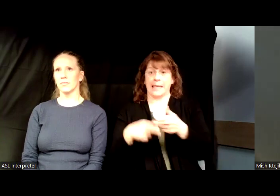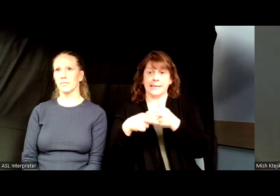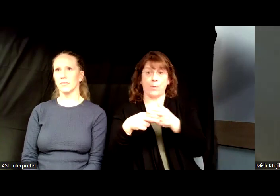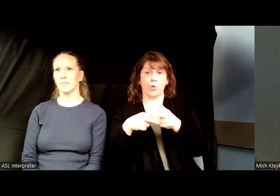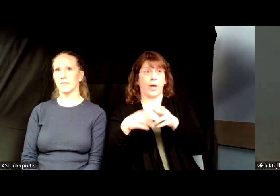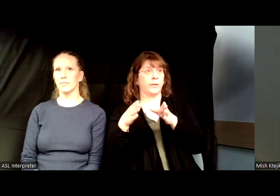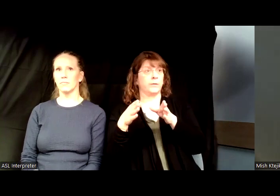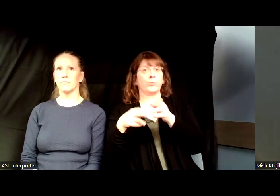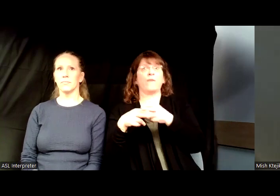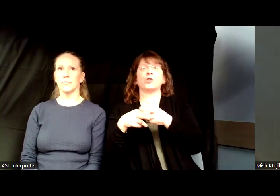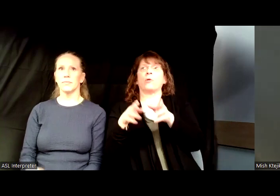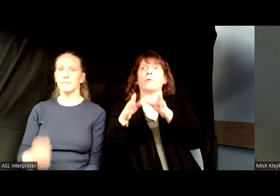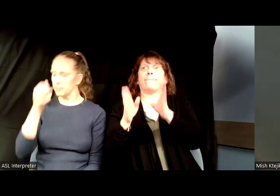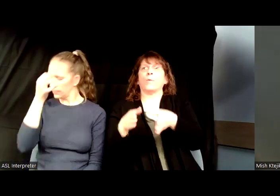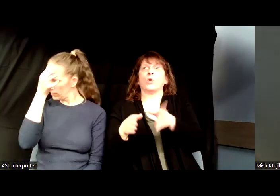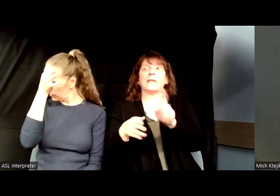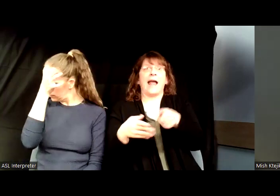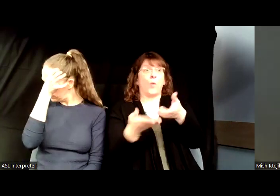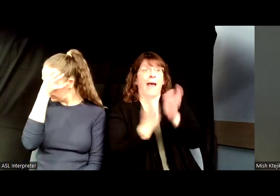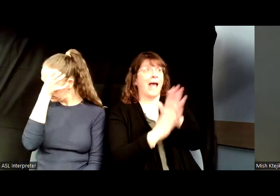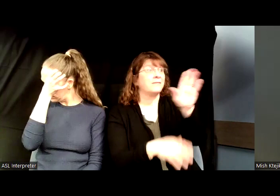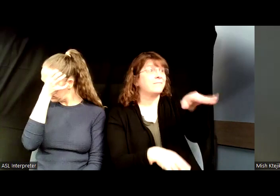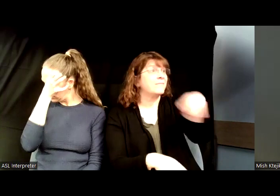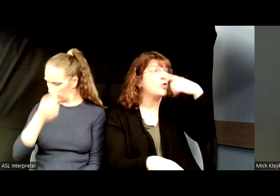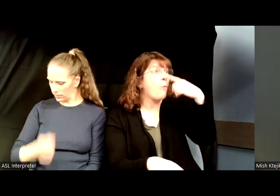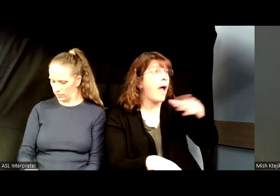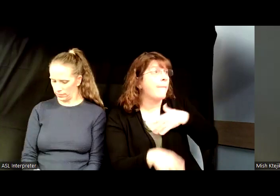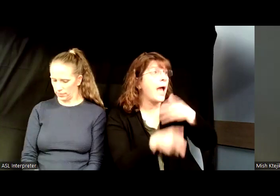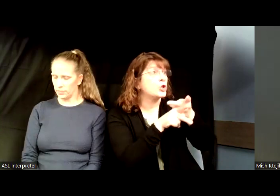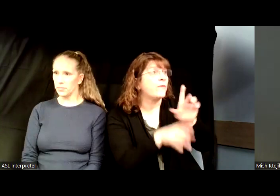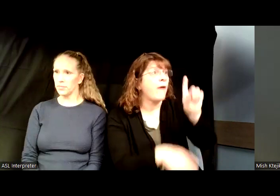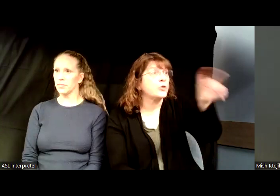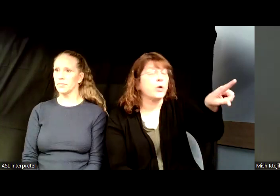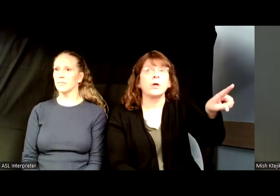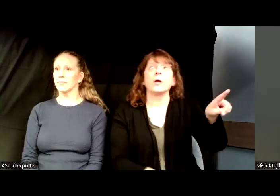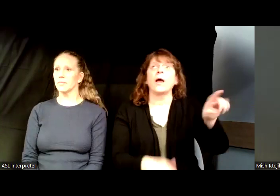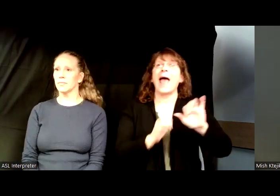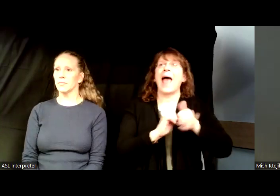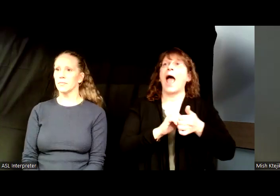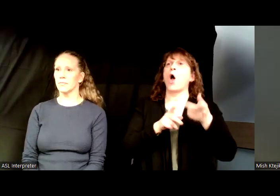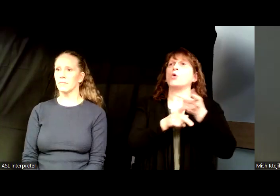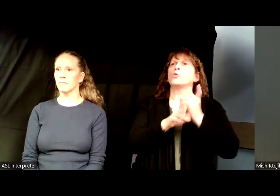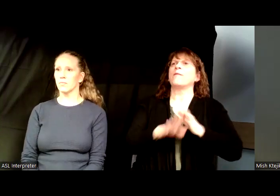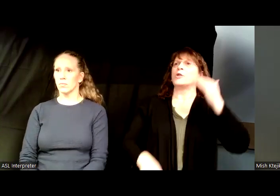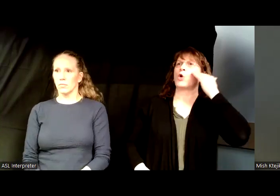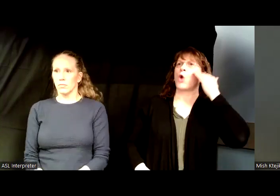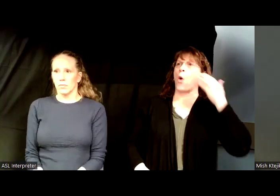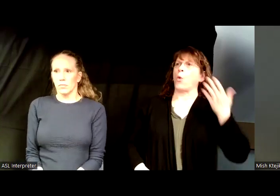supervisor. So this provisional person has to ask, hey, would you mind, and talk